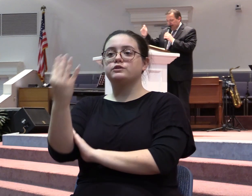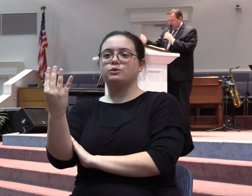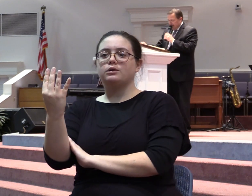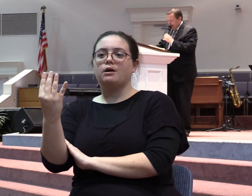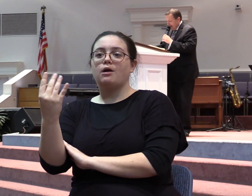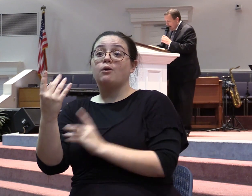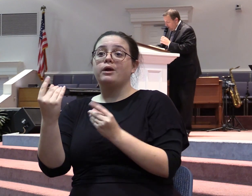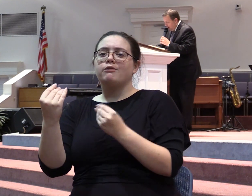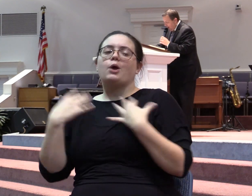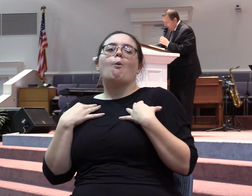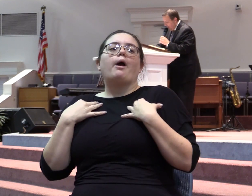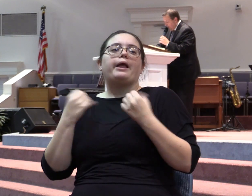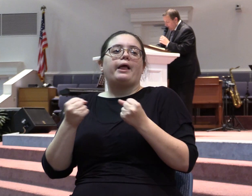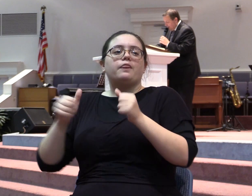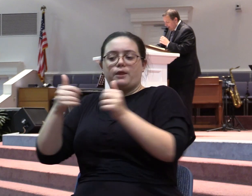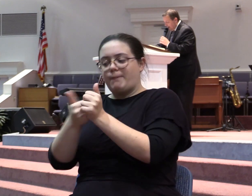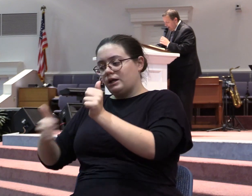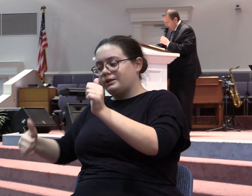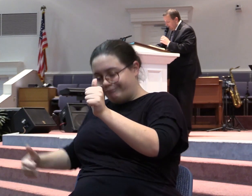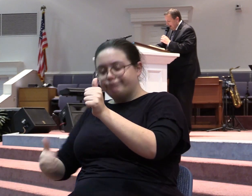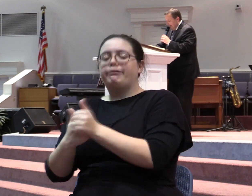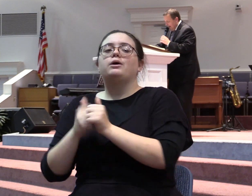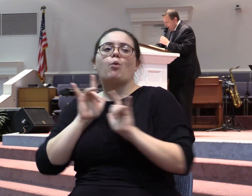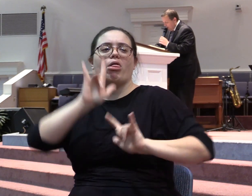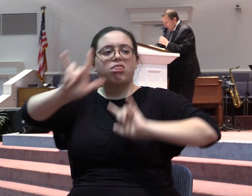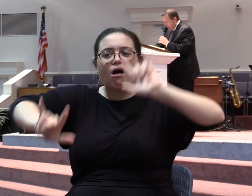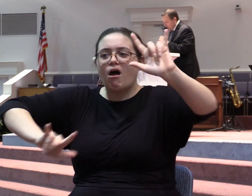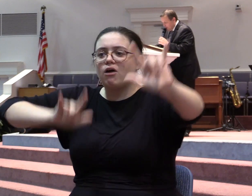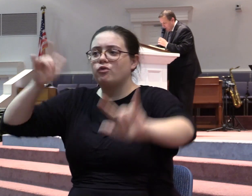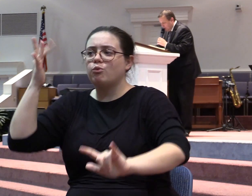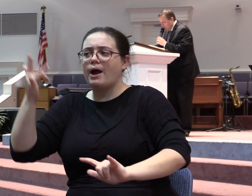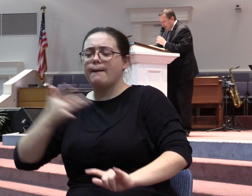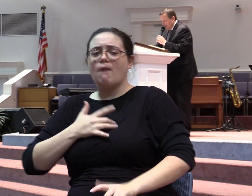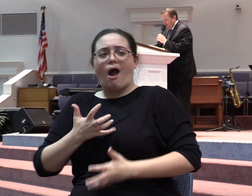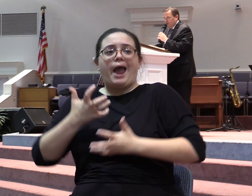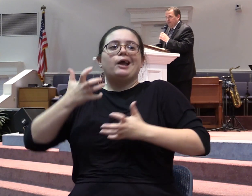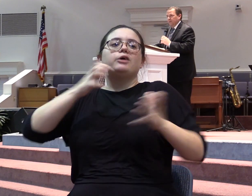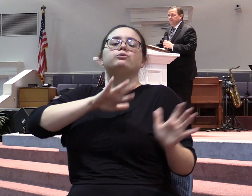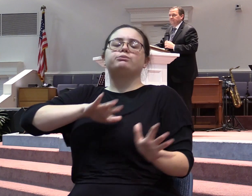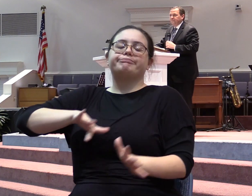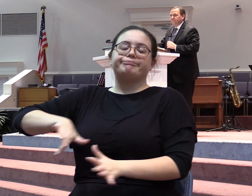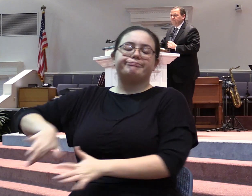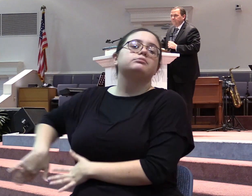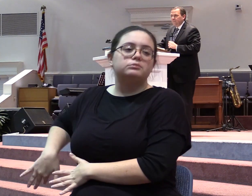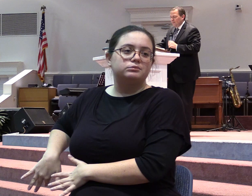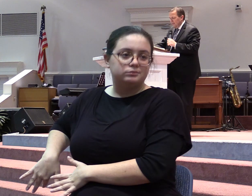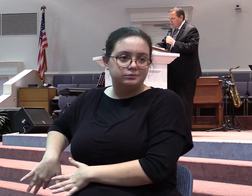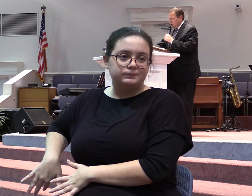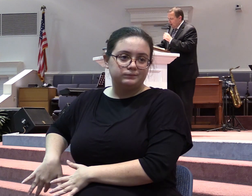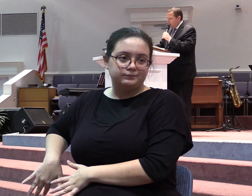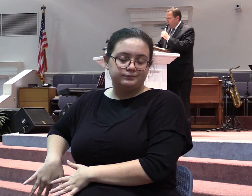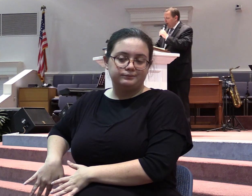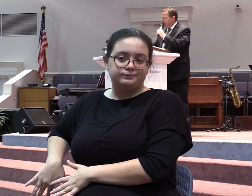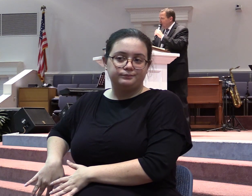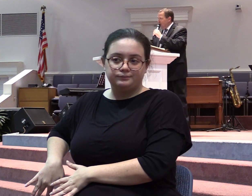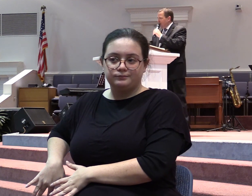their backsliding. I will love them freely, for mine anger is turned away from him. So